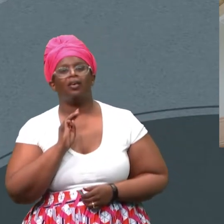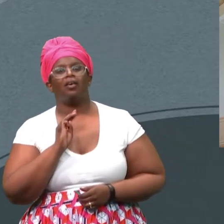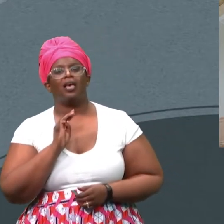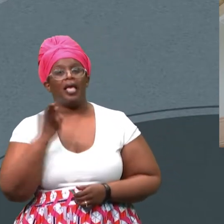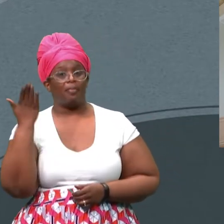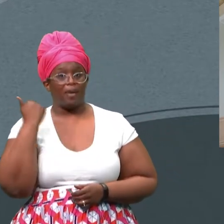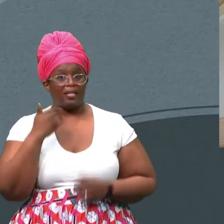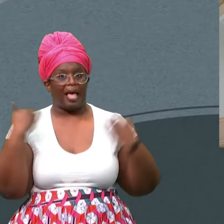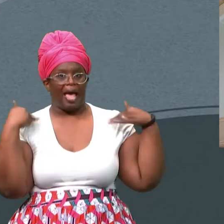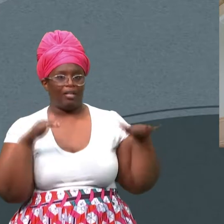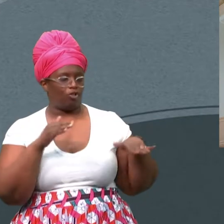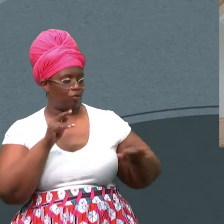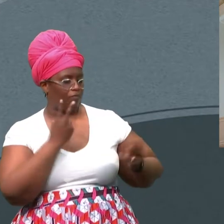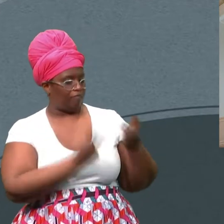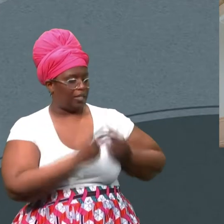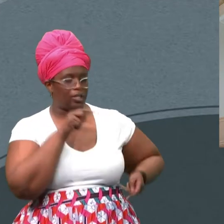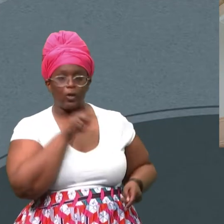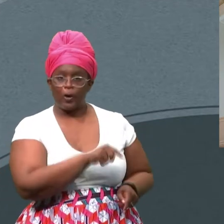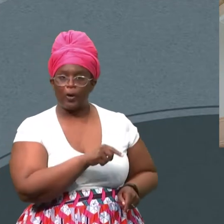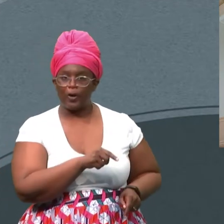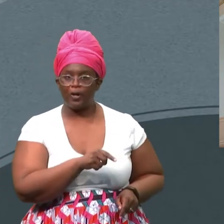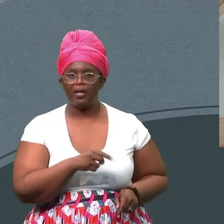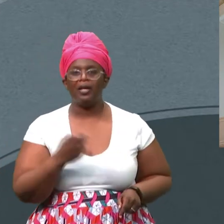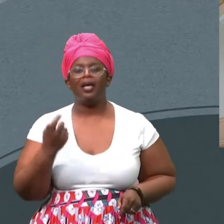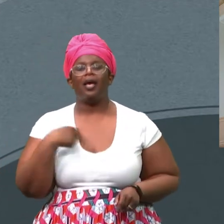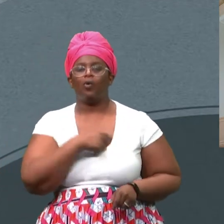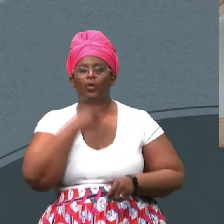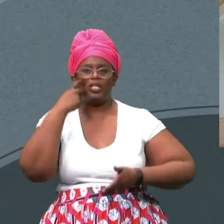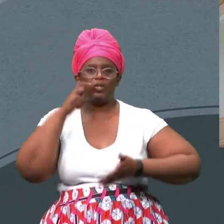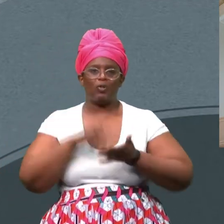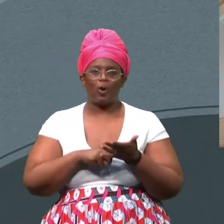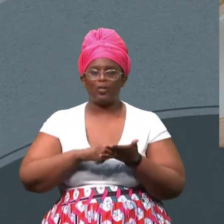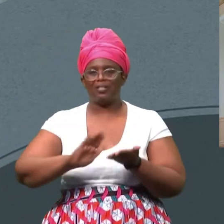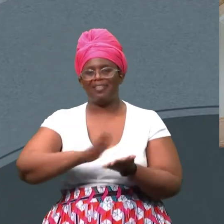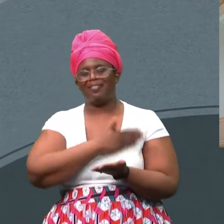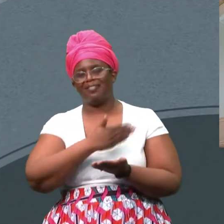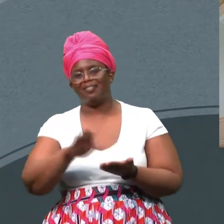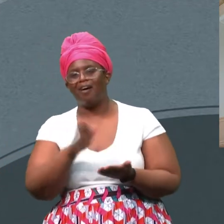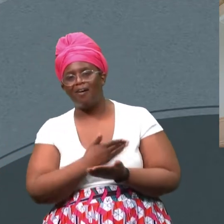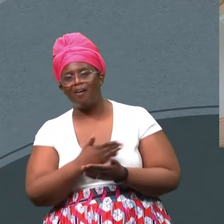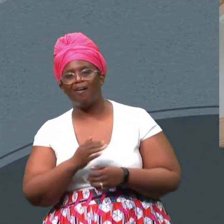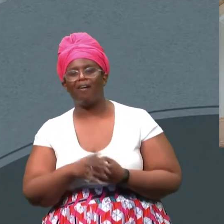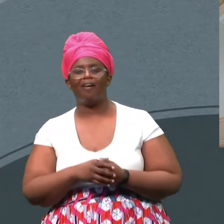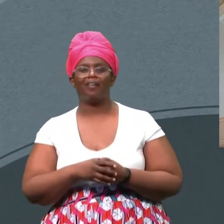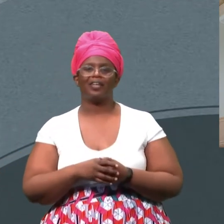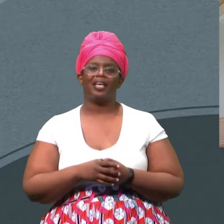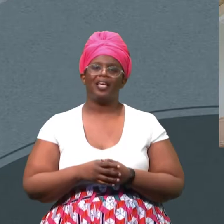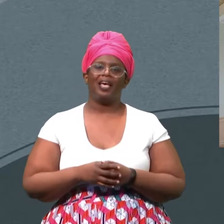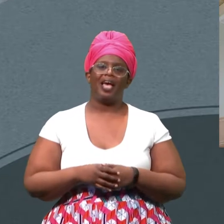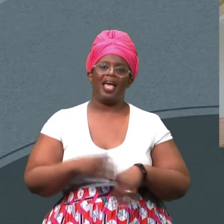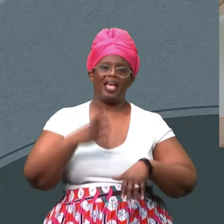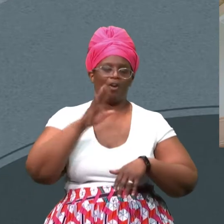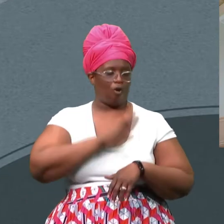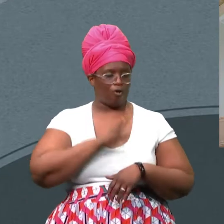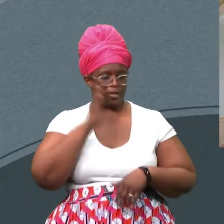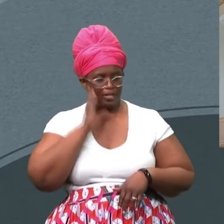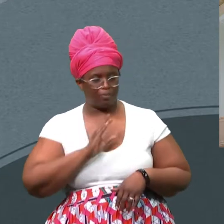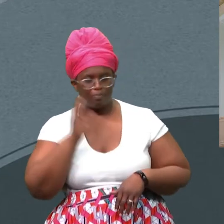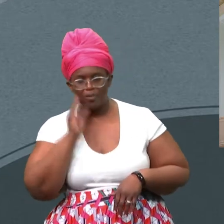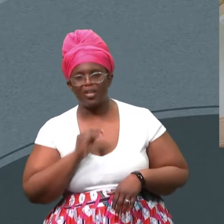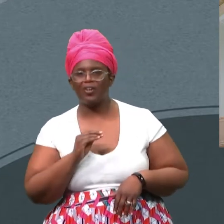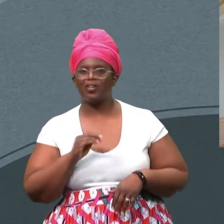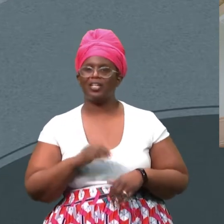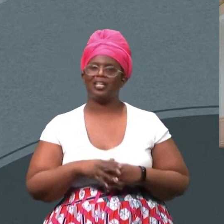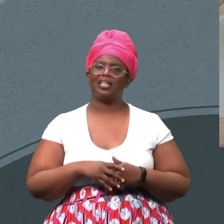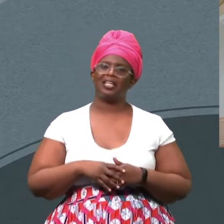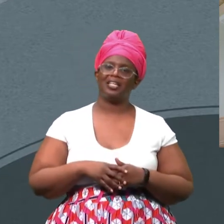we start to see that in this Magnificat and even with the experience and with the visitation leading